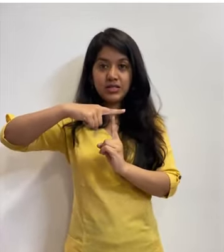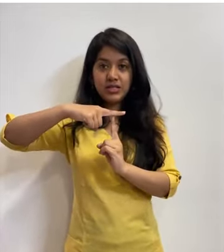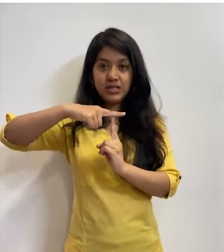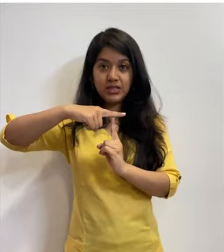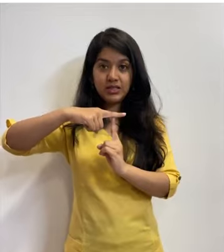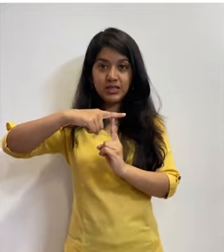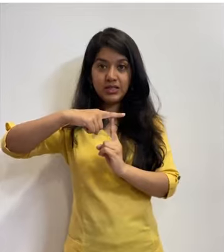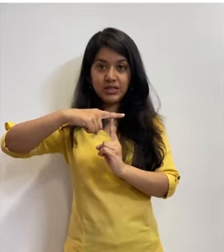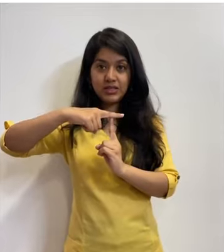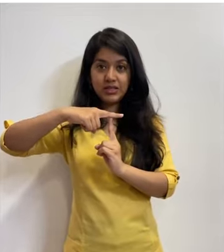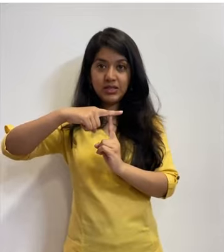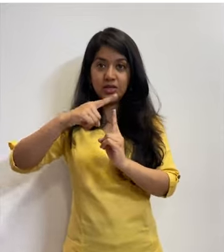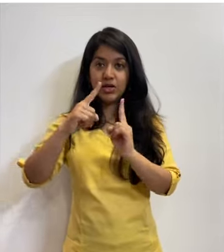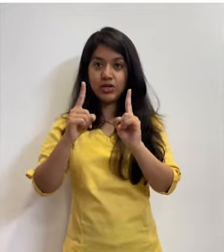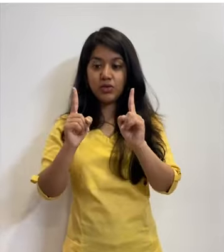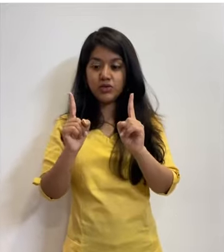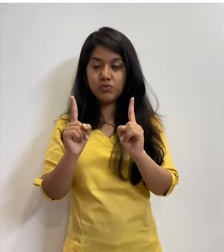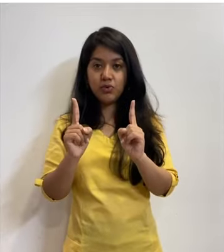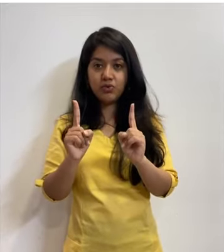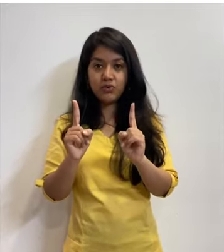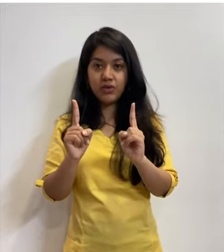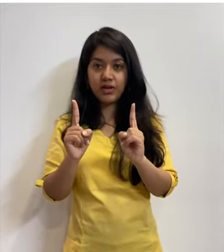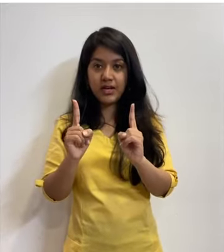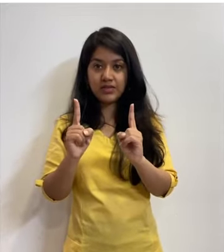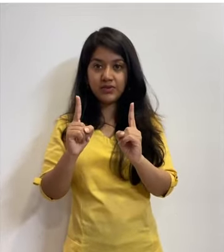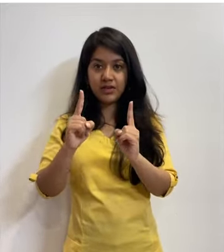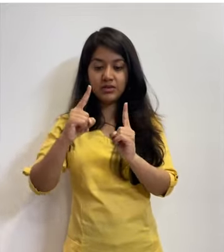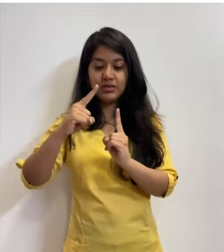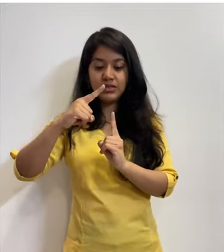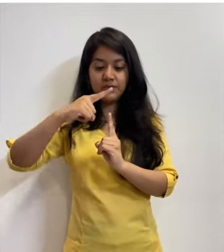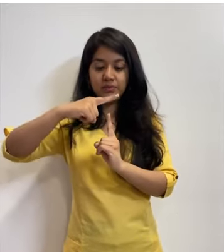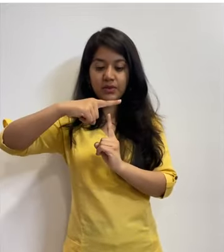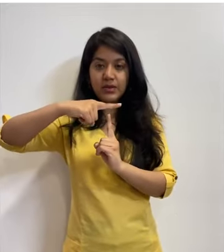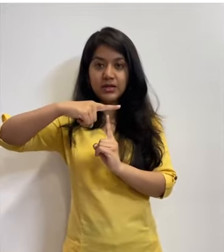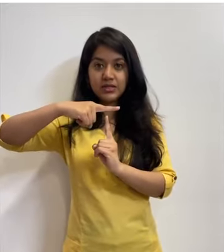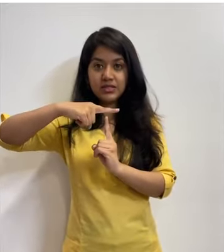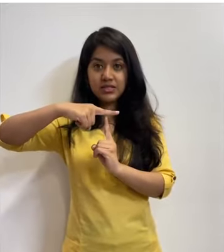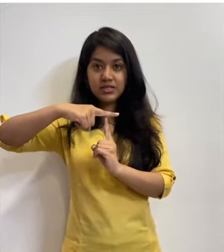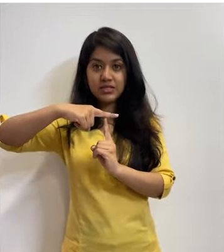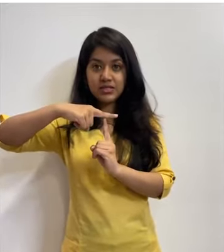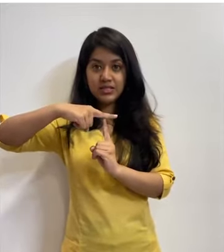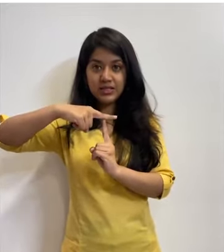T. Use both of your index fingers, T.